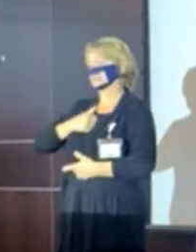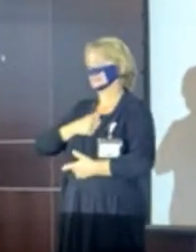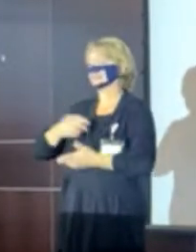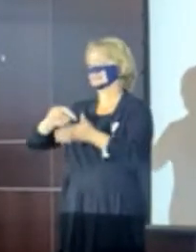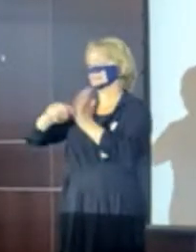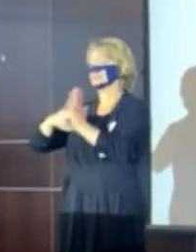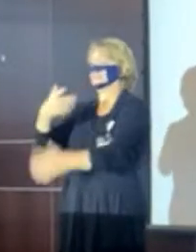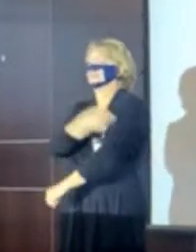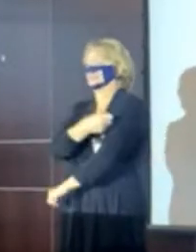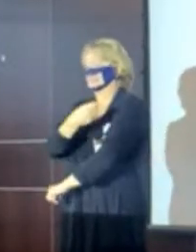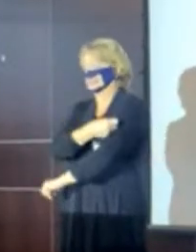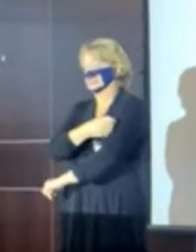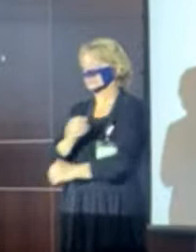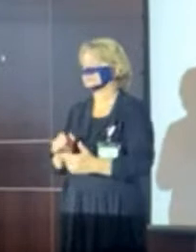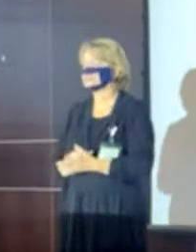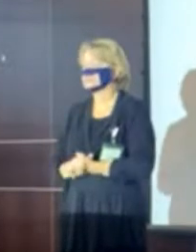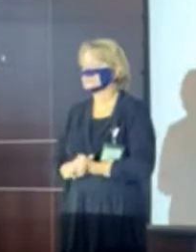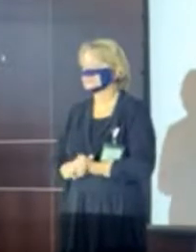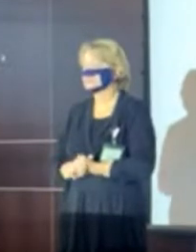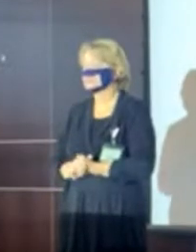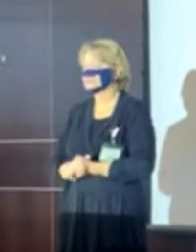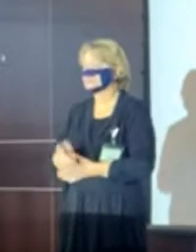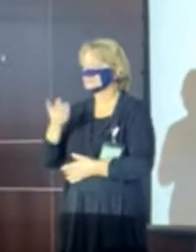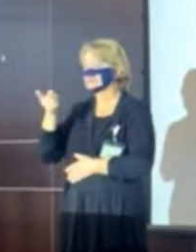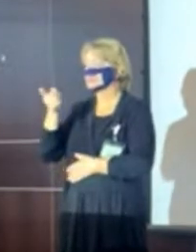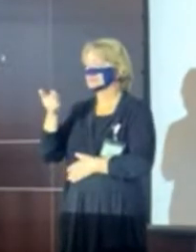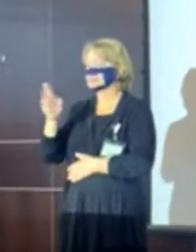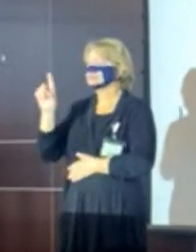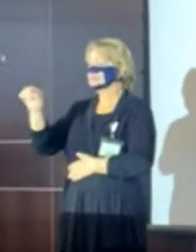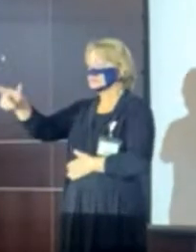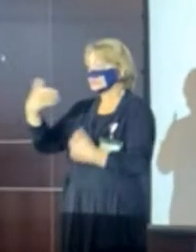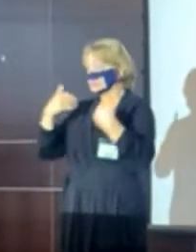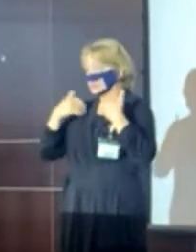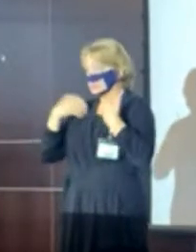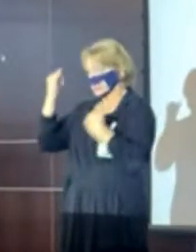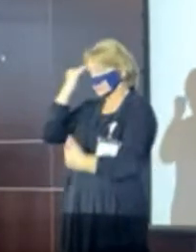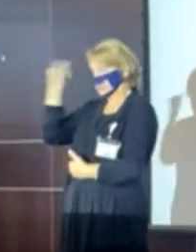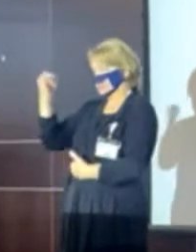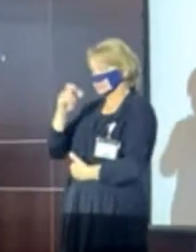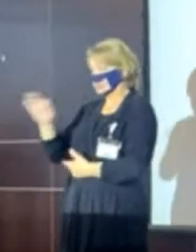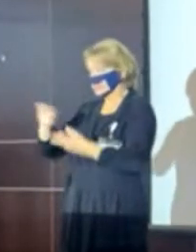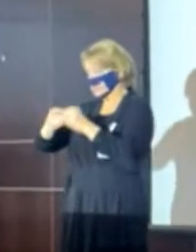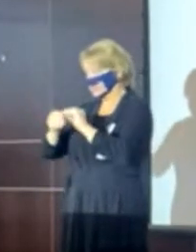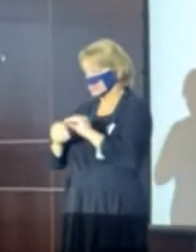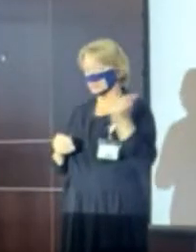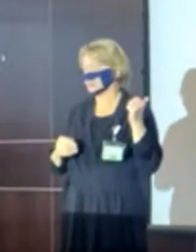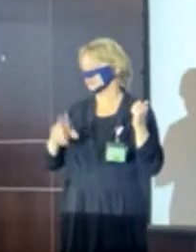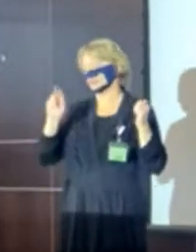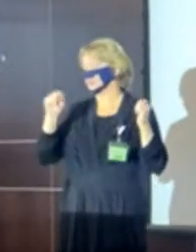sorry. But do you have an idea of a number? No, I don't.